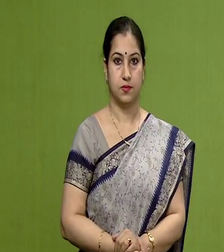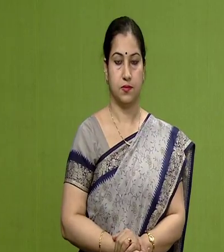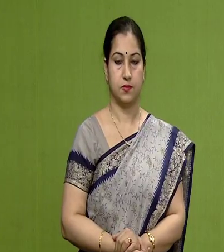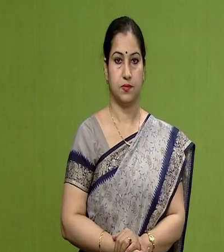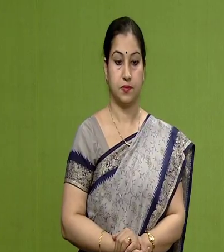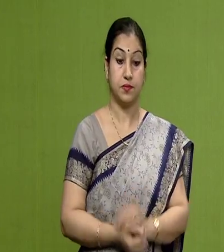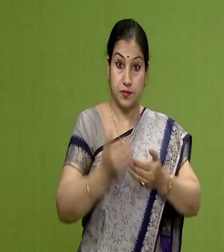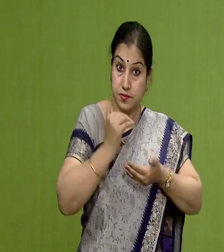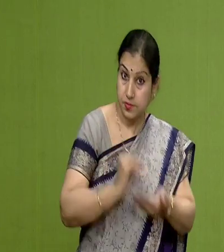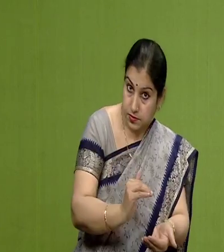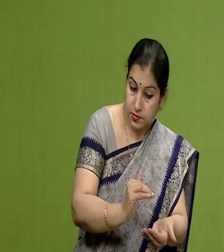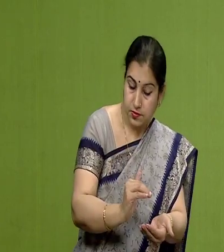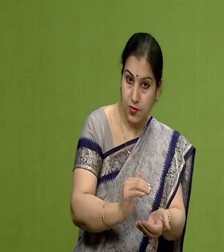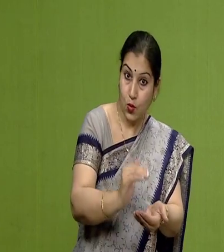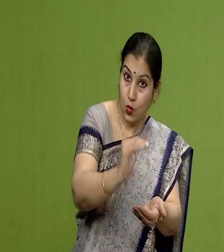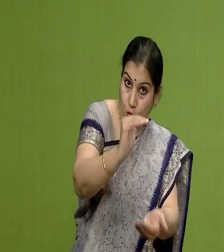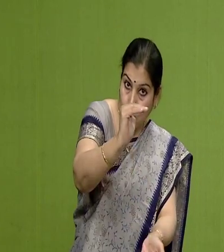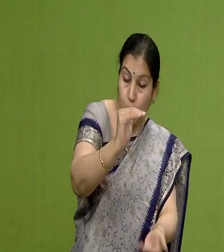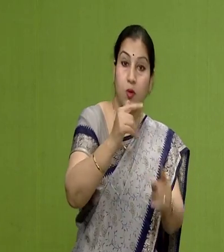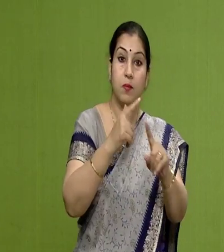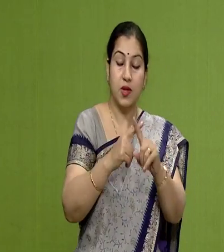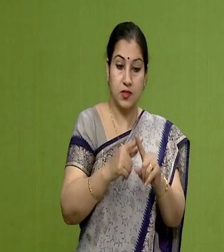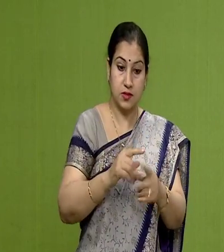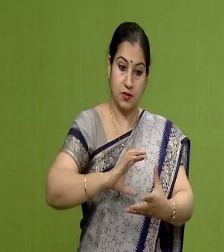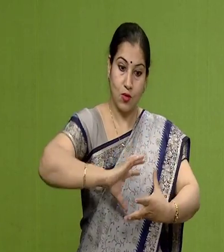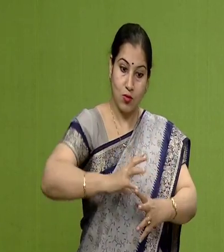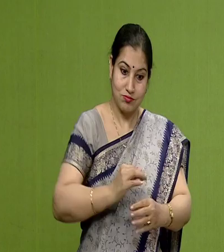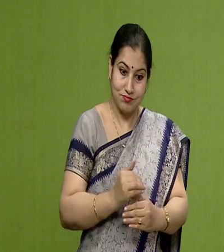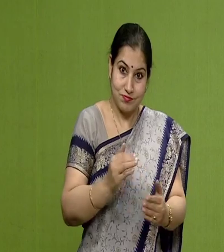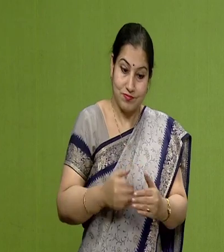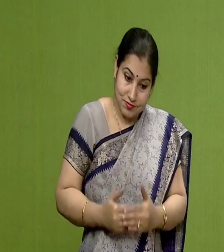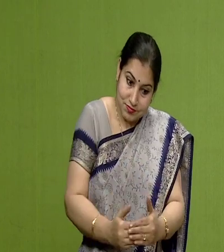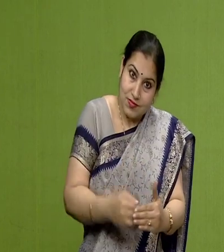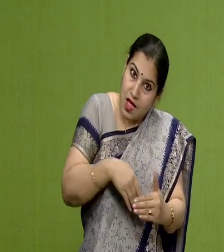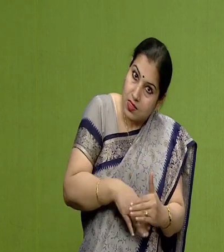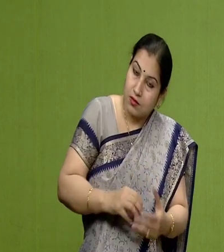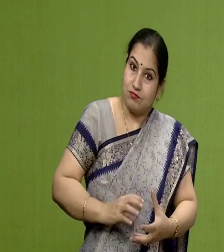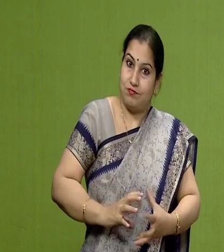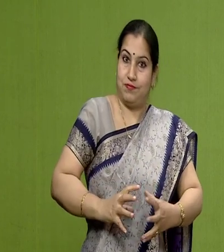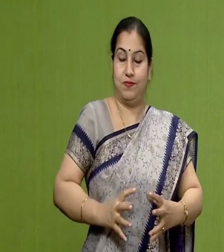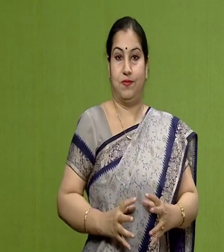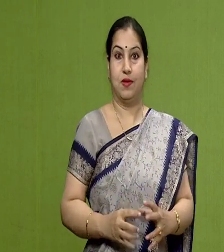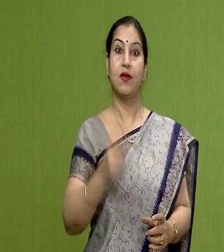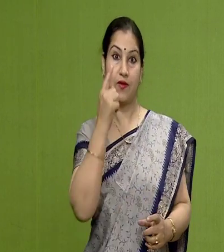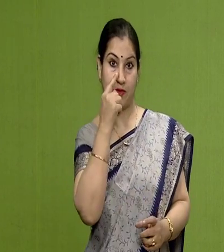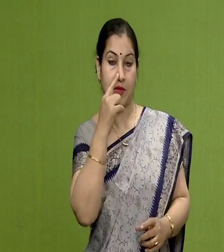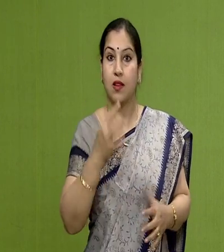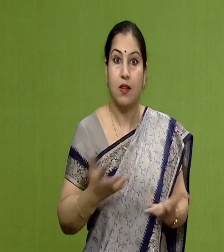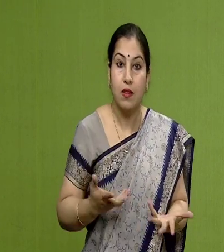The baby grows and develops in the womb of the woman during